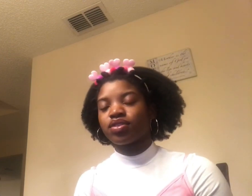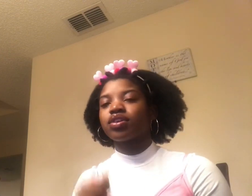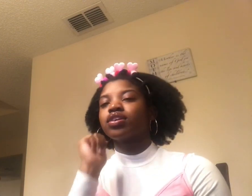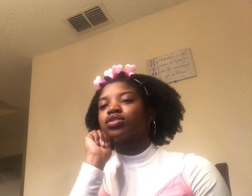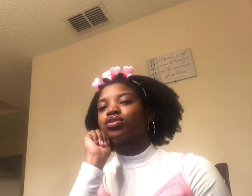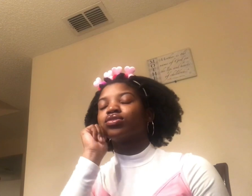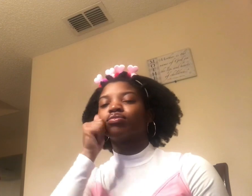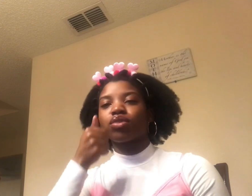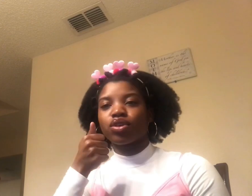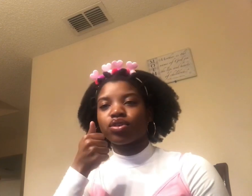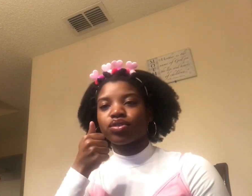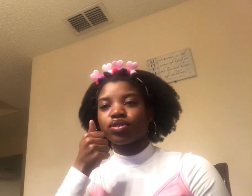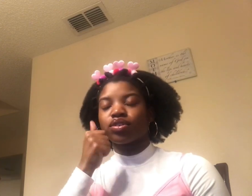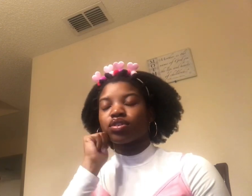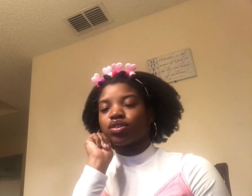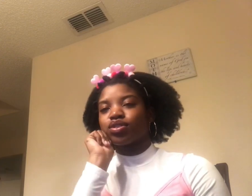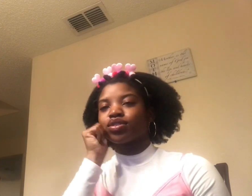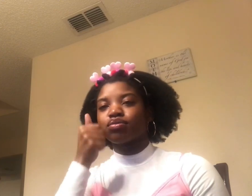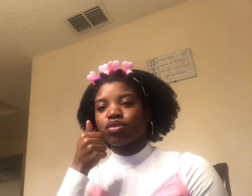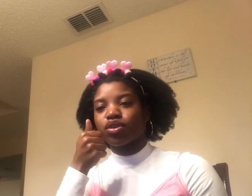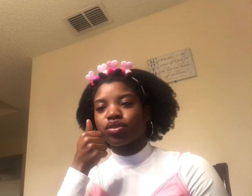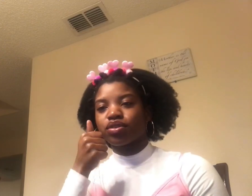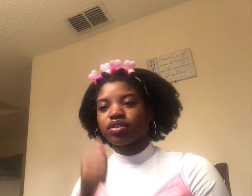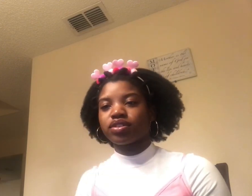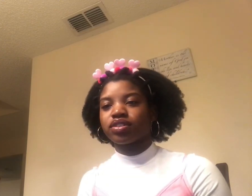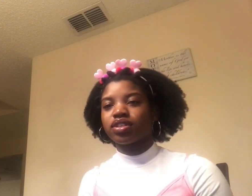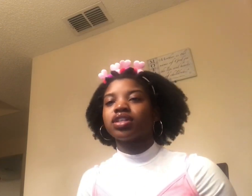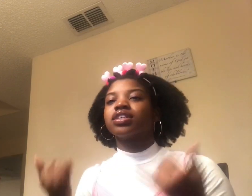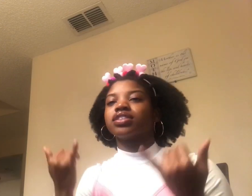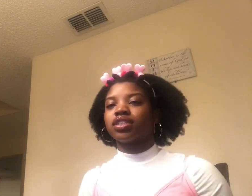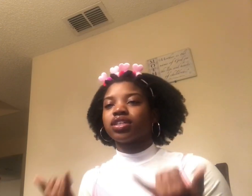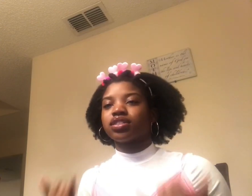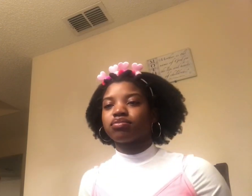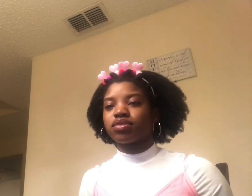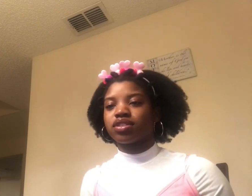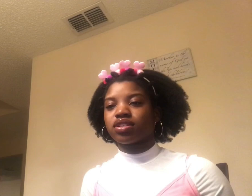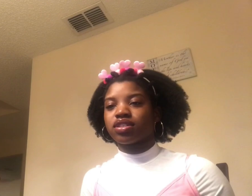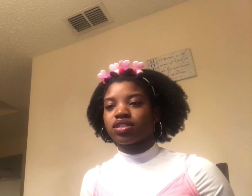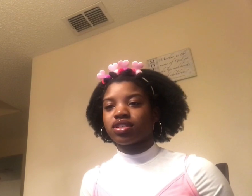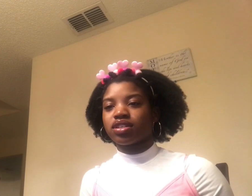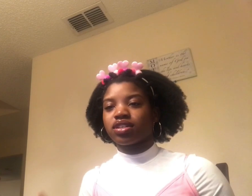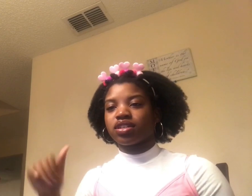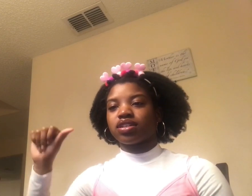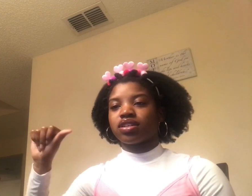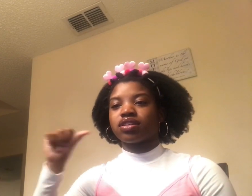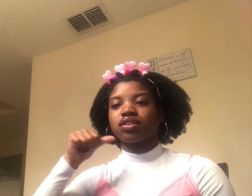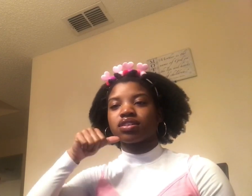moving forward tomorrow today is present and then yesterday with an a yesterday